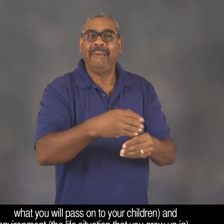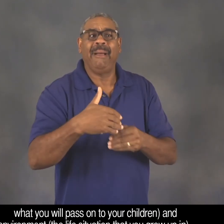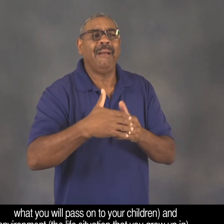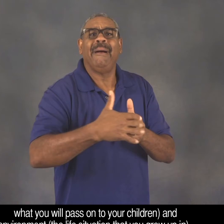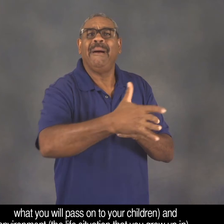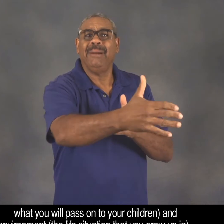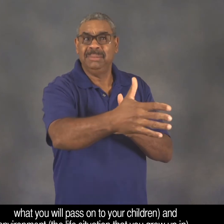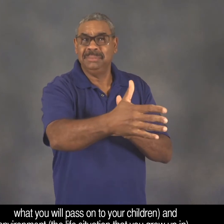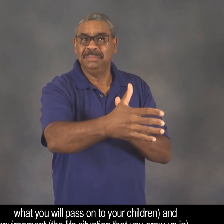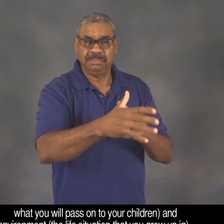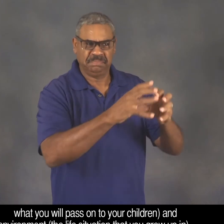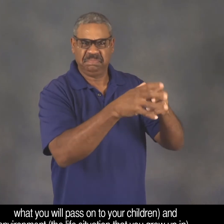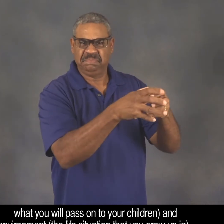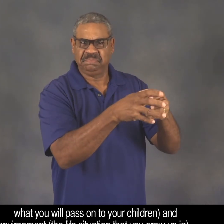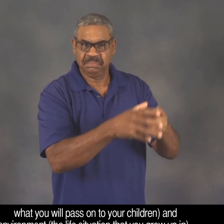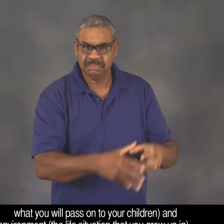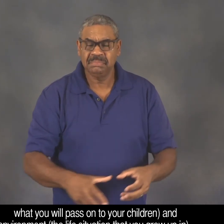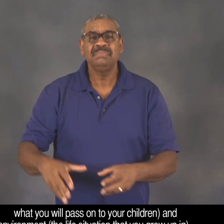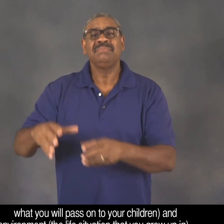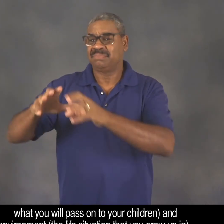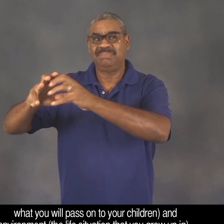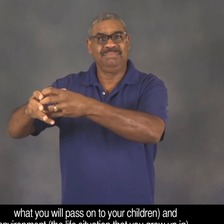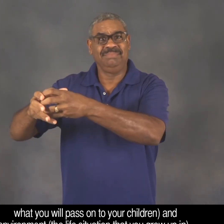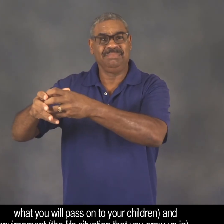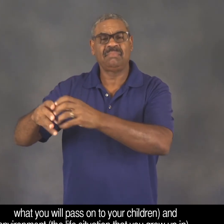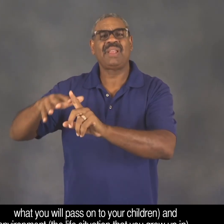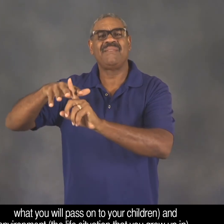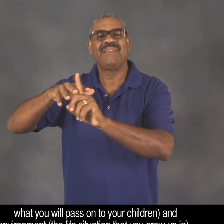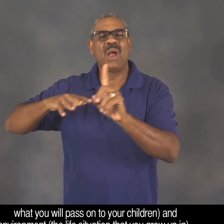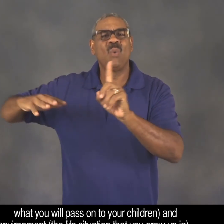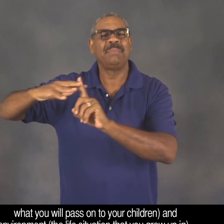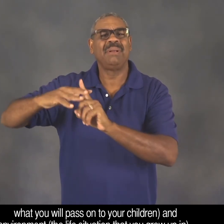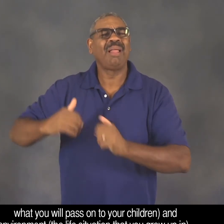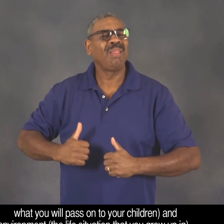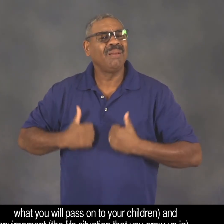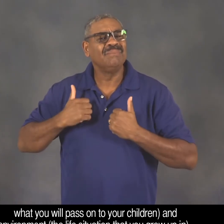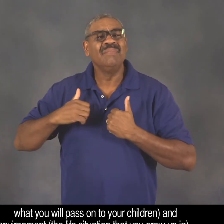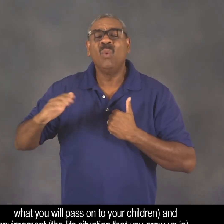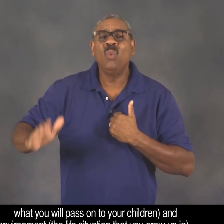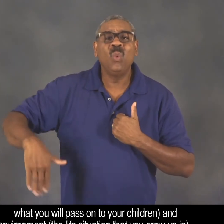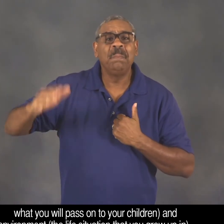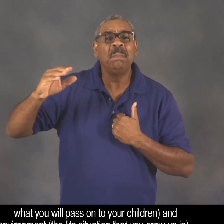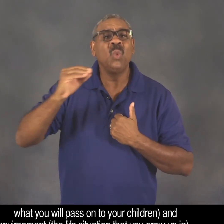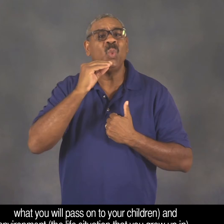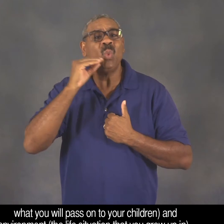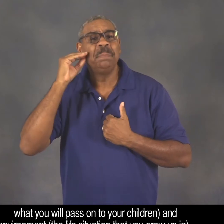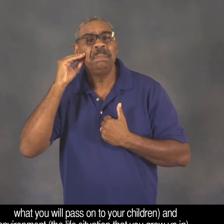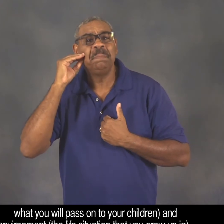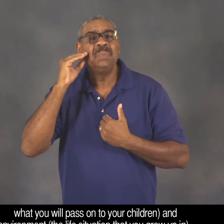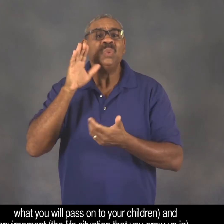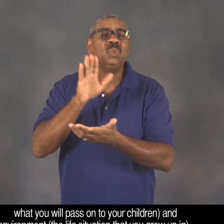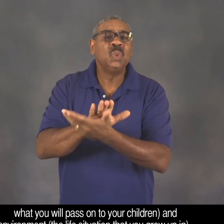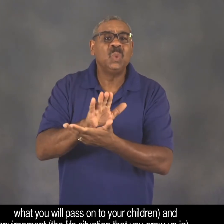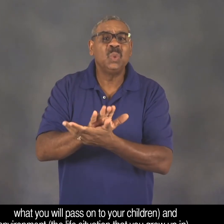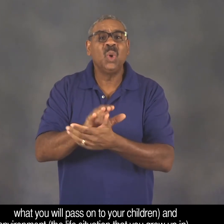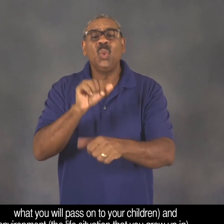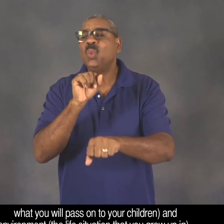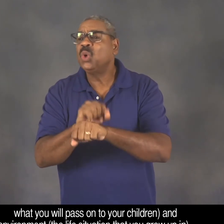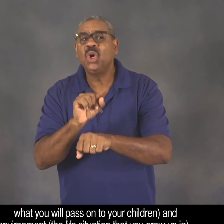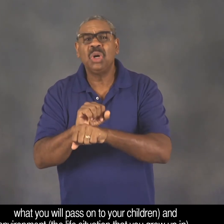parents, and what you will pass on to your children, and environment, the life situation that you grew up